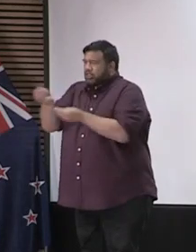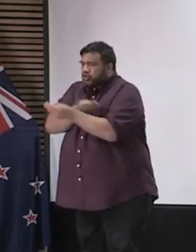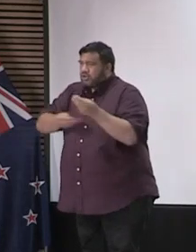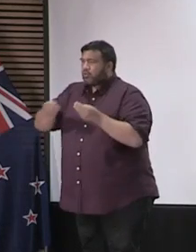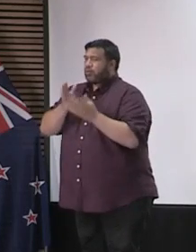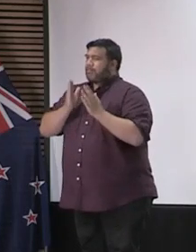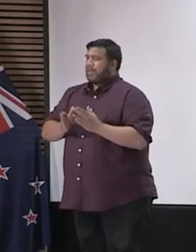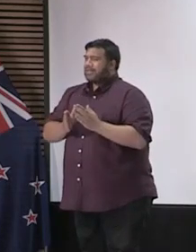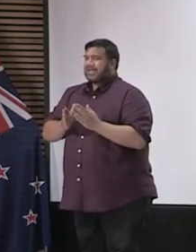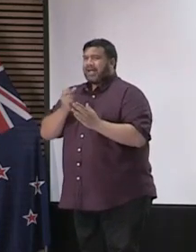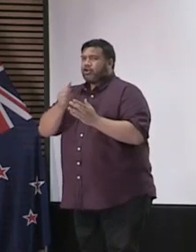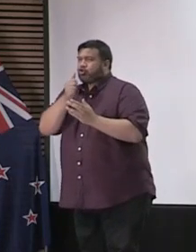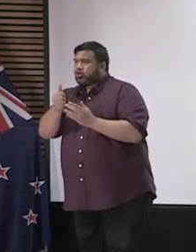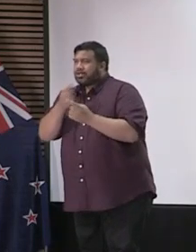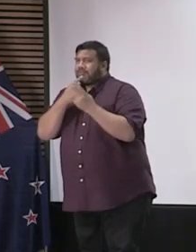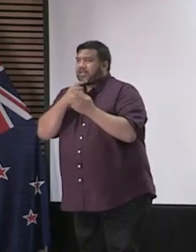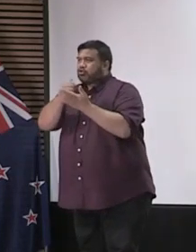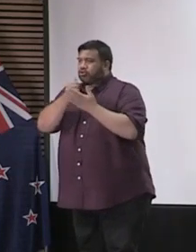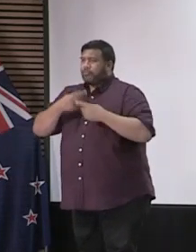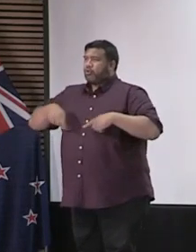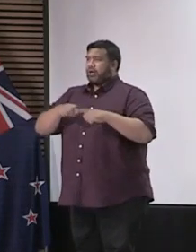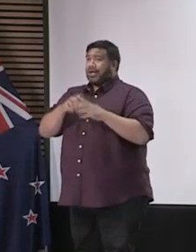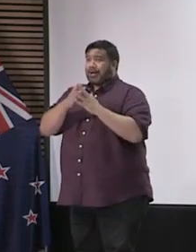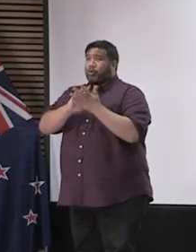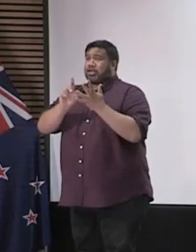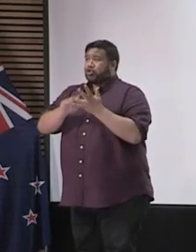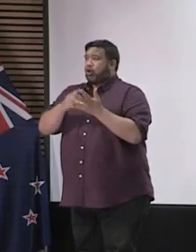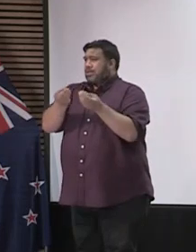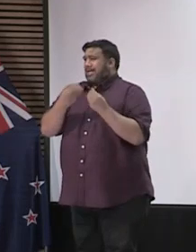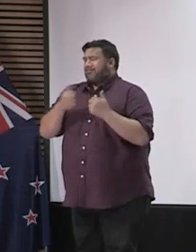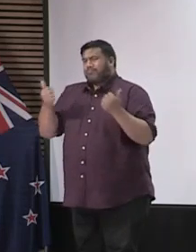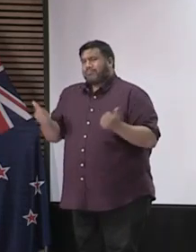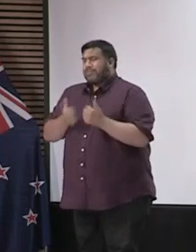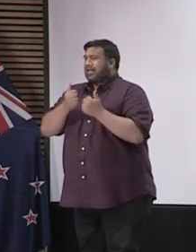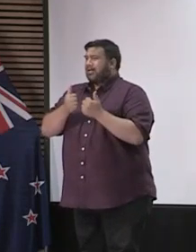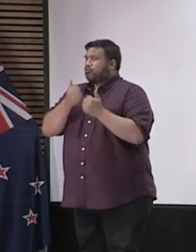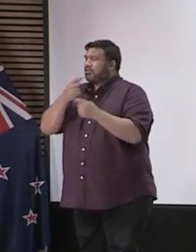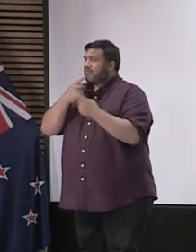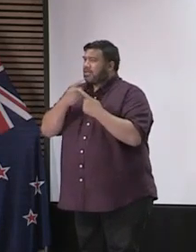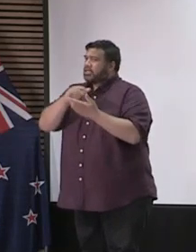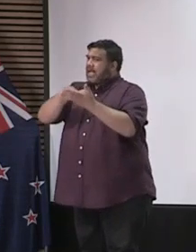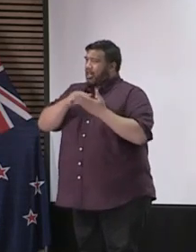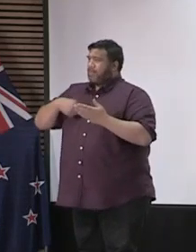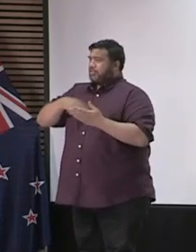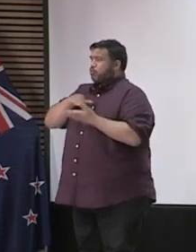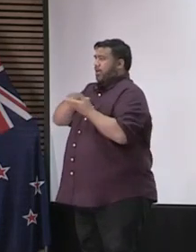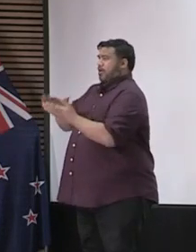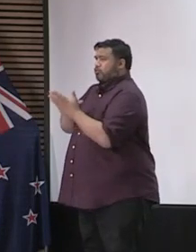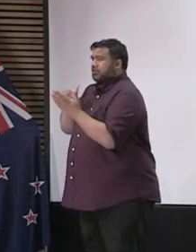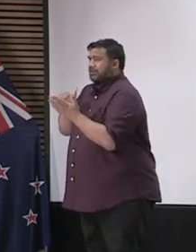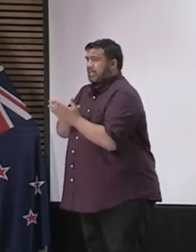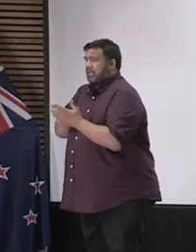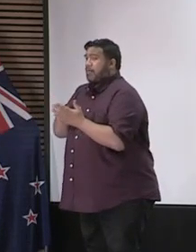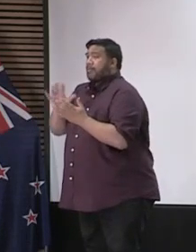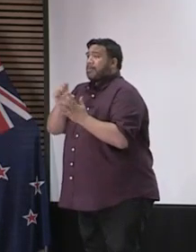World Health Organization has provided that, and we will continue to support it, and we will continue to make our contribution. Perhaps Dr. Bloomfield may like